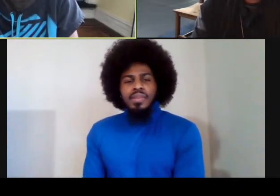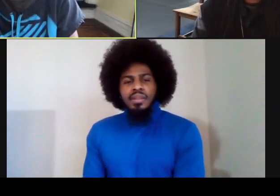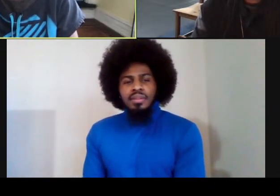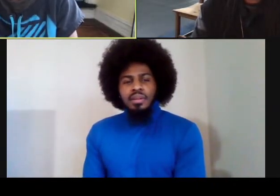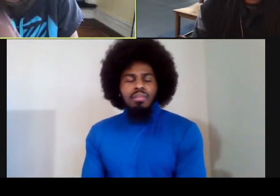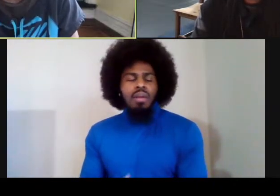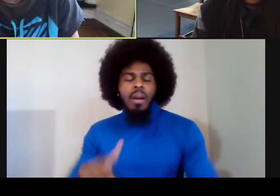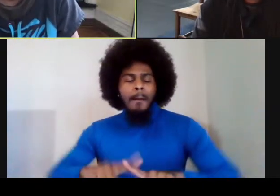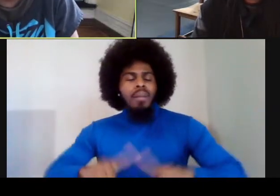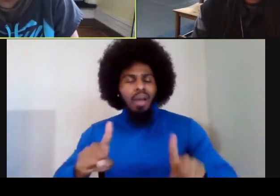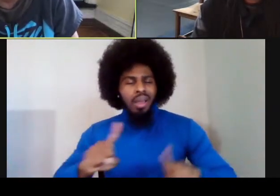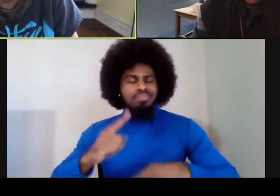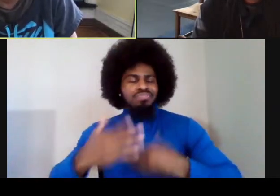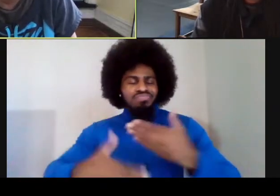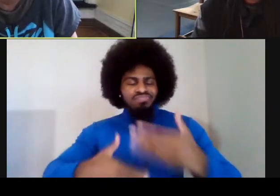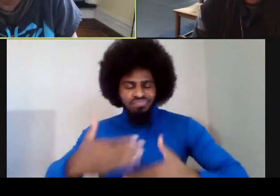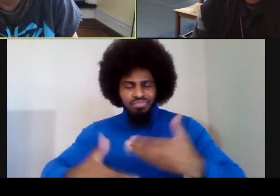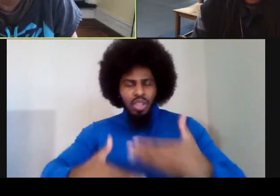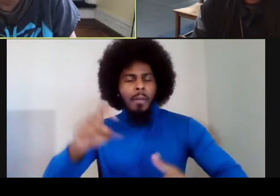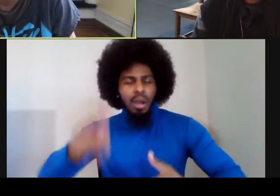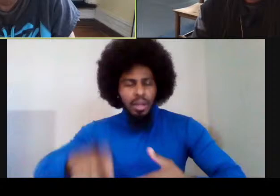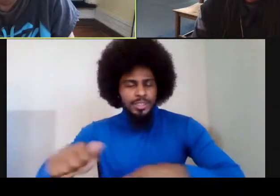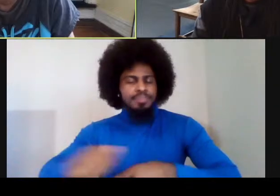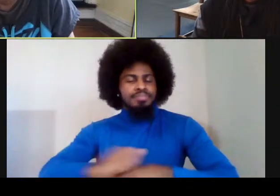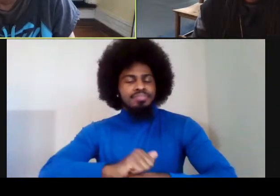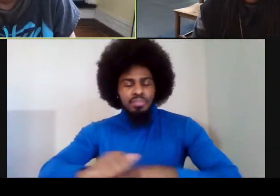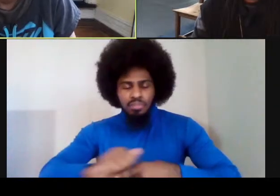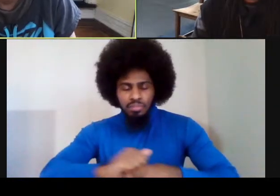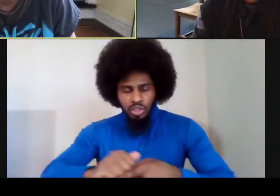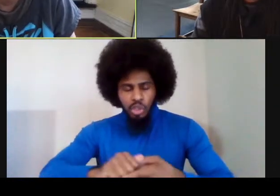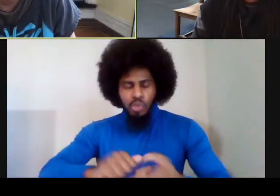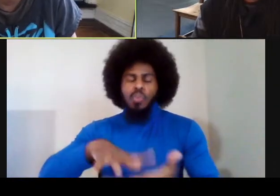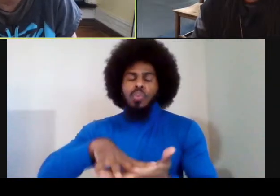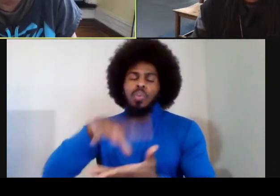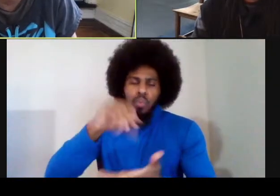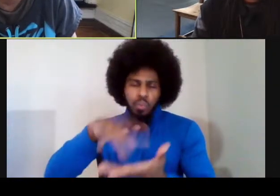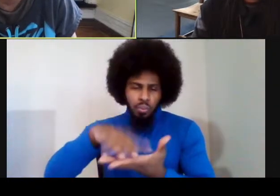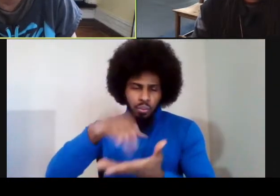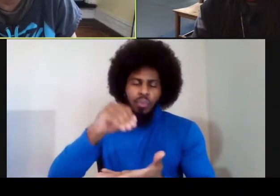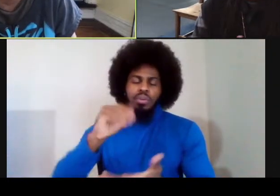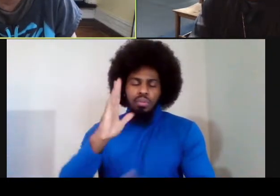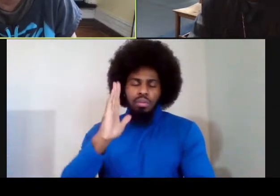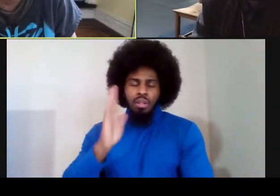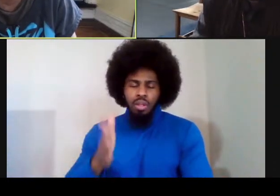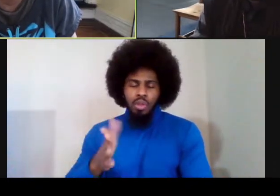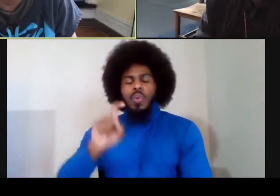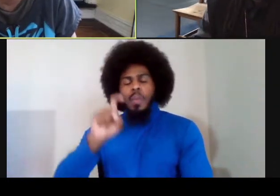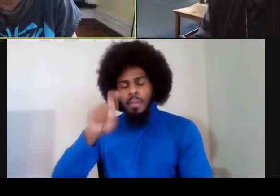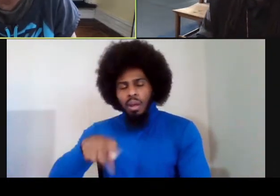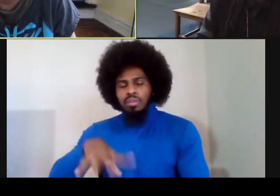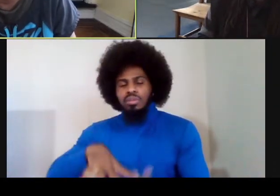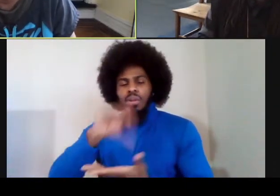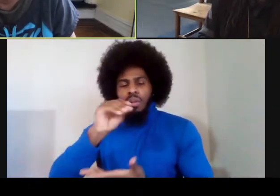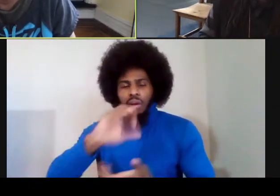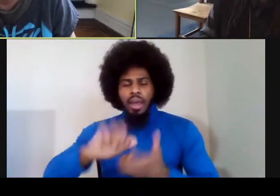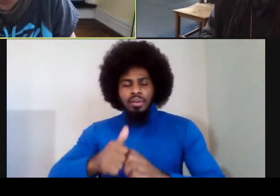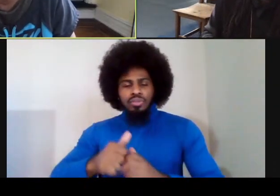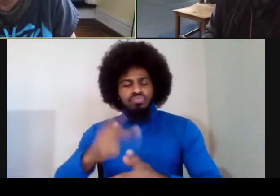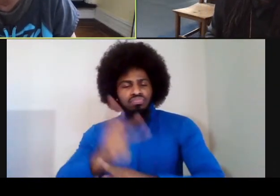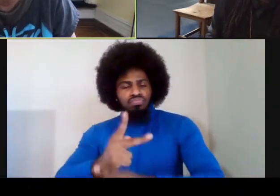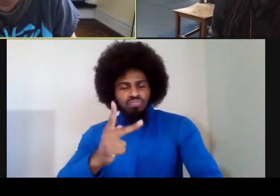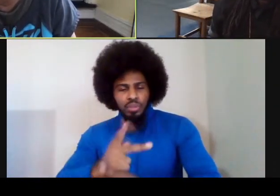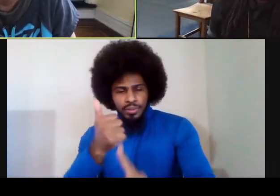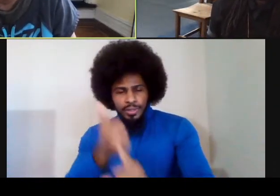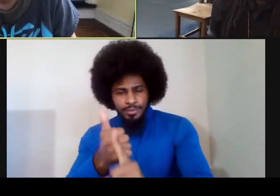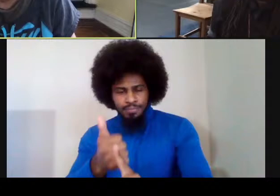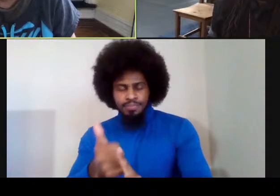right? You have to learn how to take care of yourself in that way, especially when you are part of